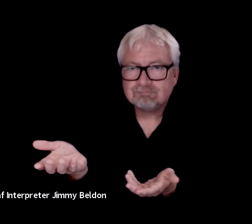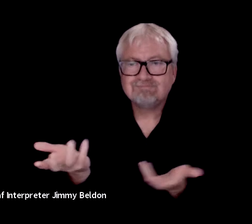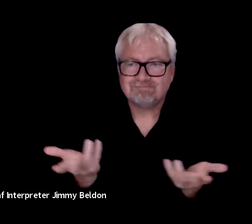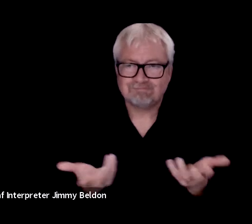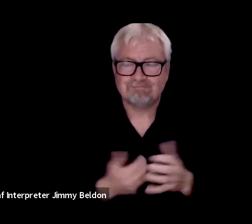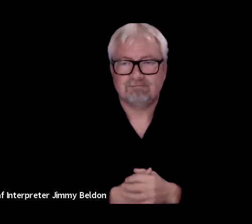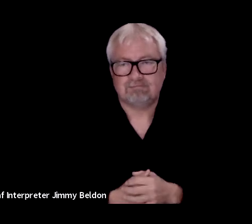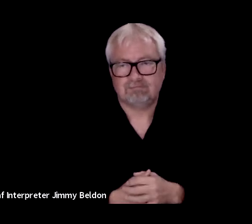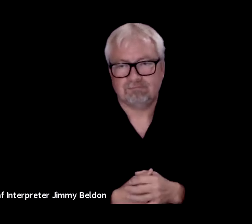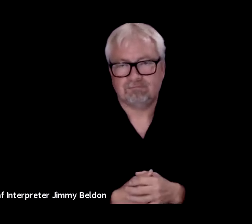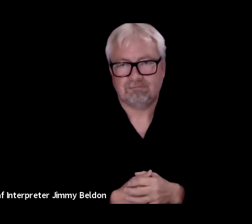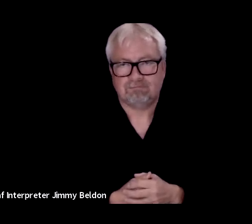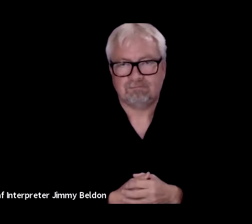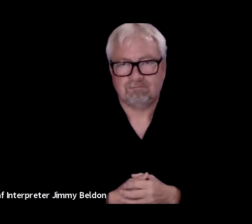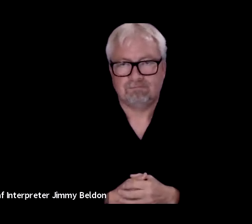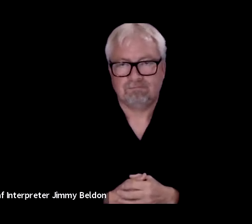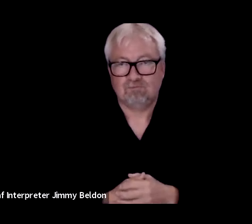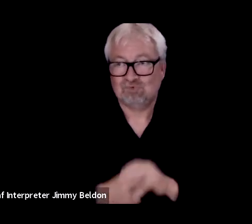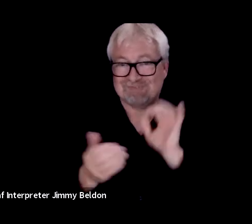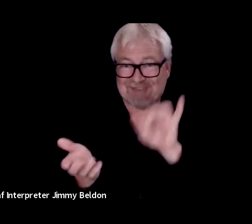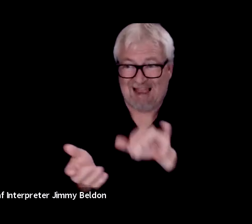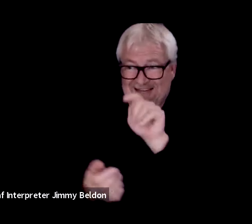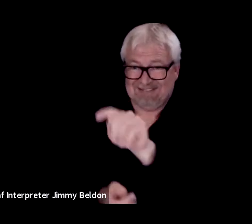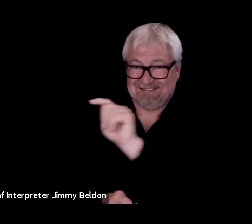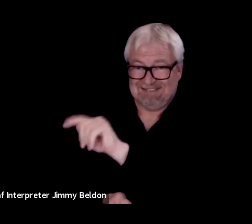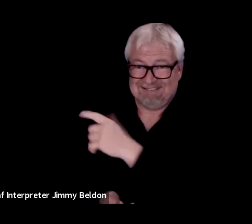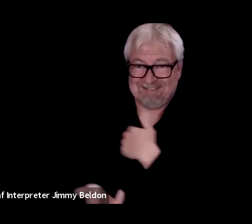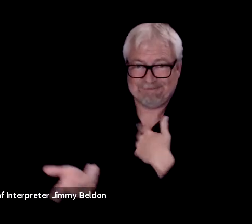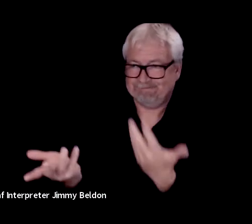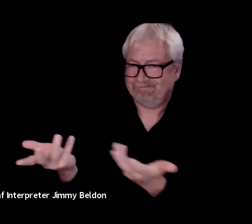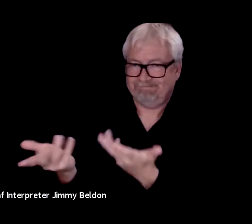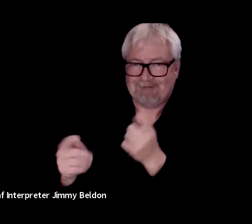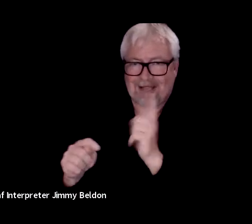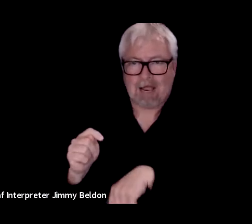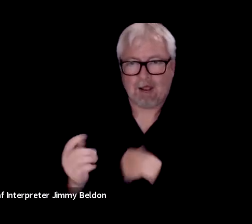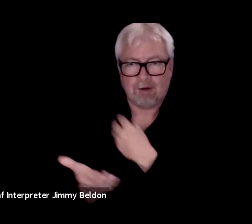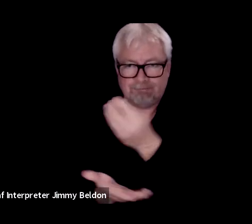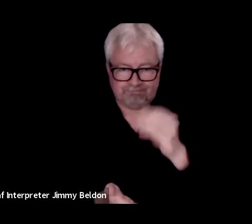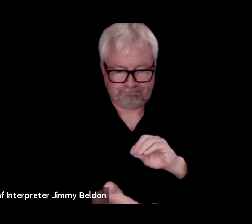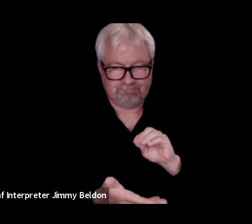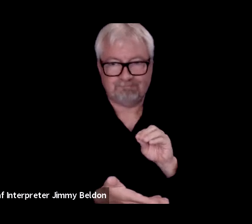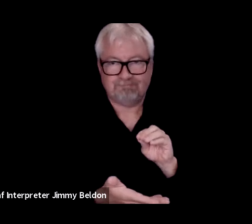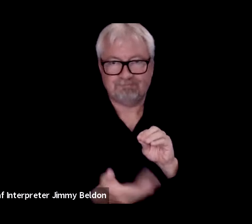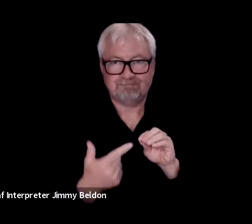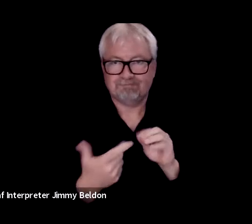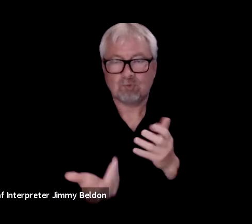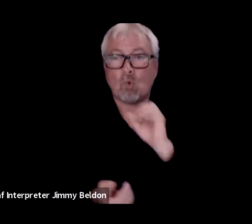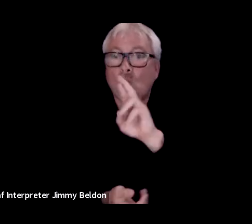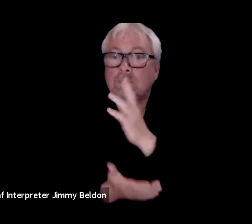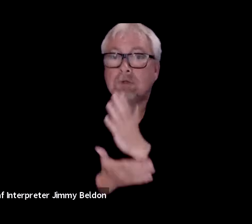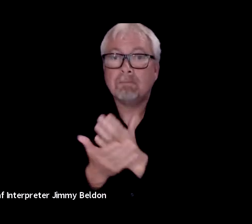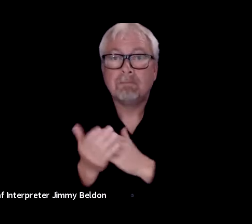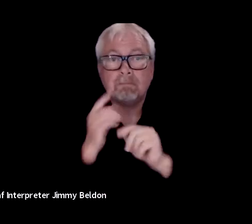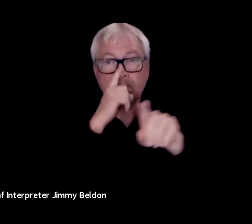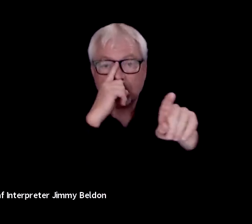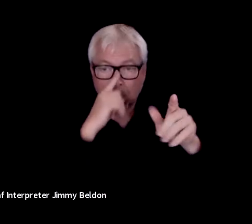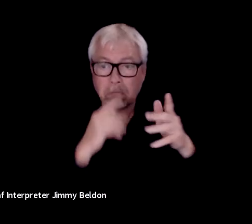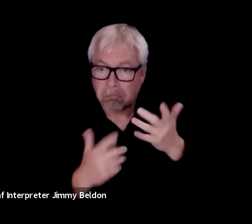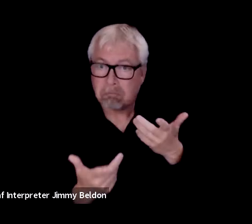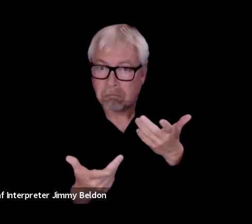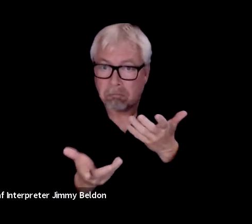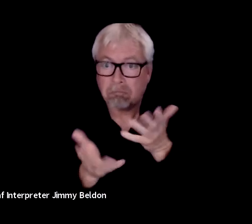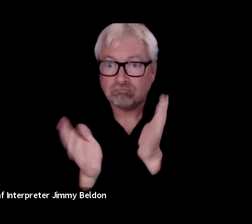can't say with certainty where they think they were exposed. Dr. Linfield, what would you add to that?